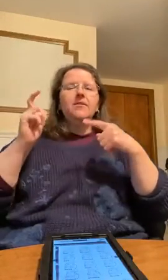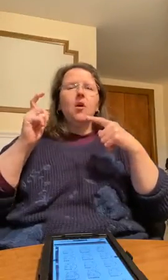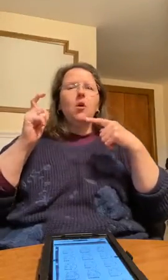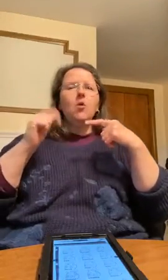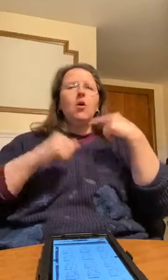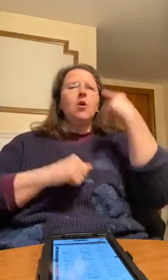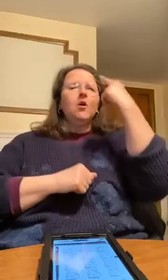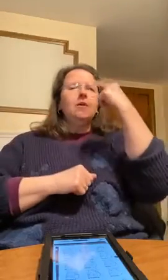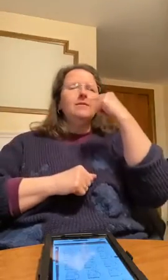So